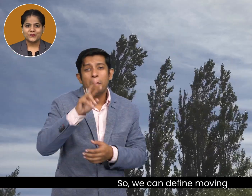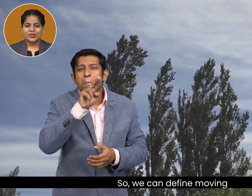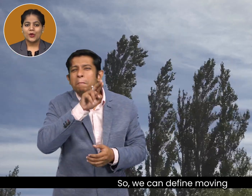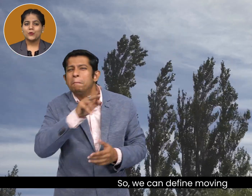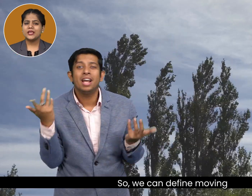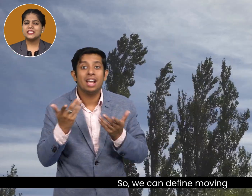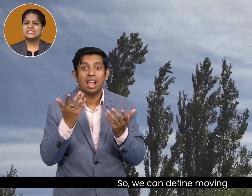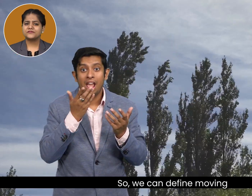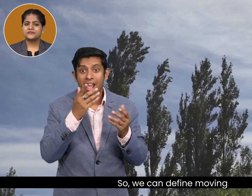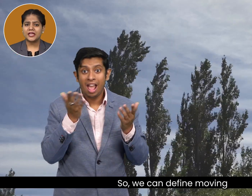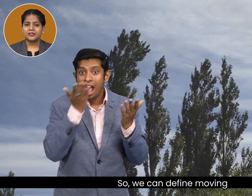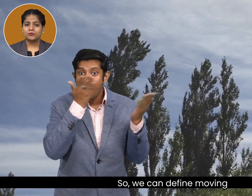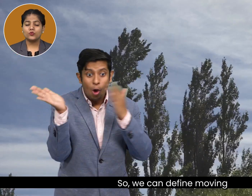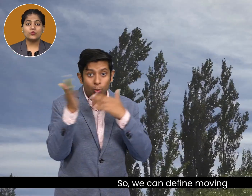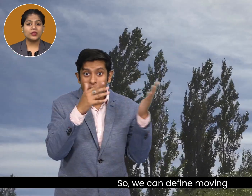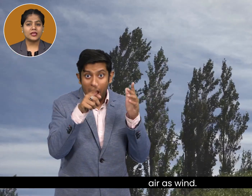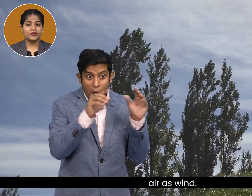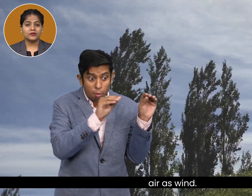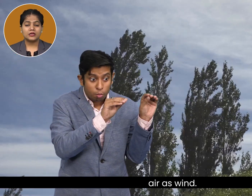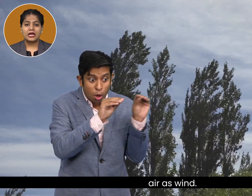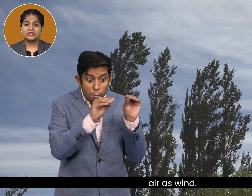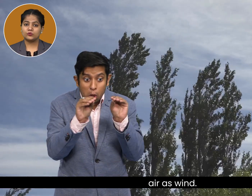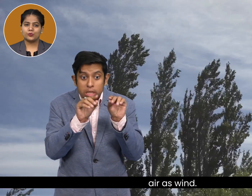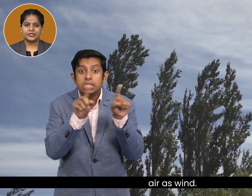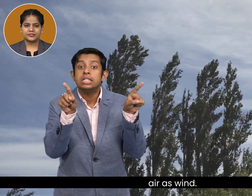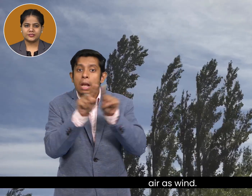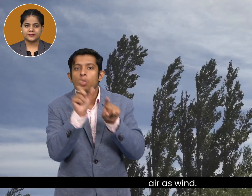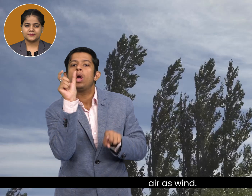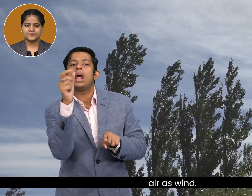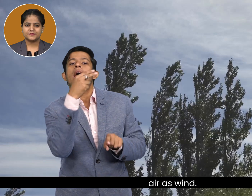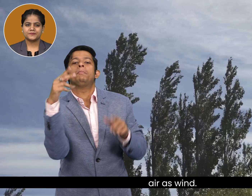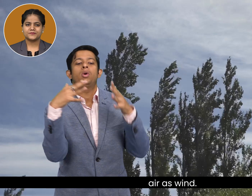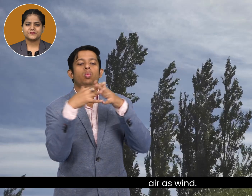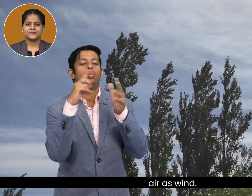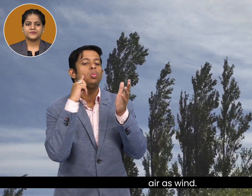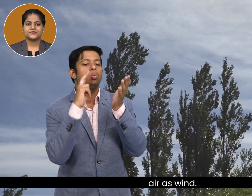So, we can define moving air as wind.